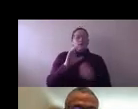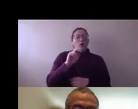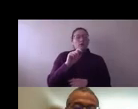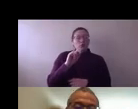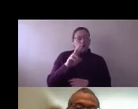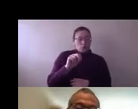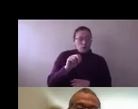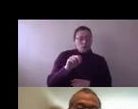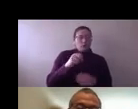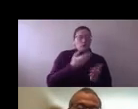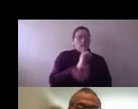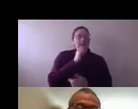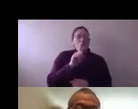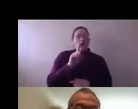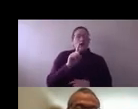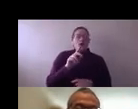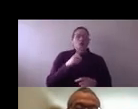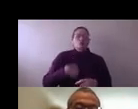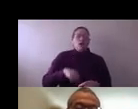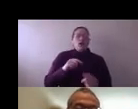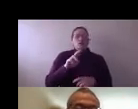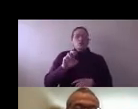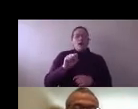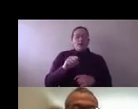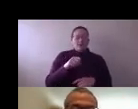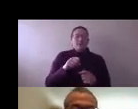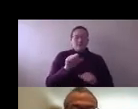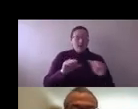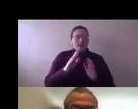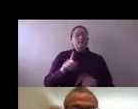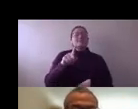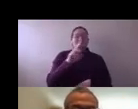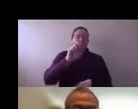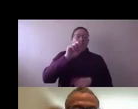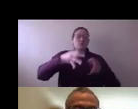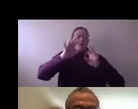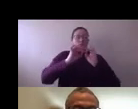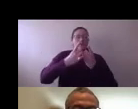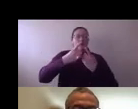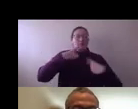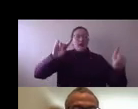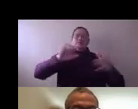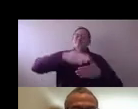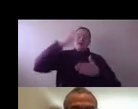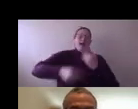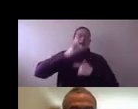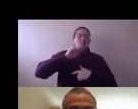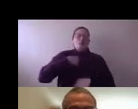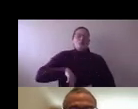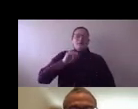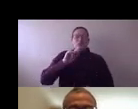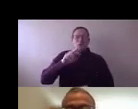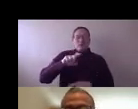scientists. The US Department of Justice announced the end of the China Initiative in February